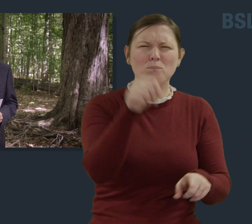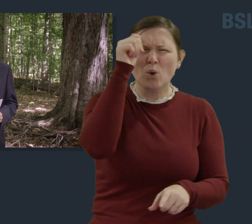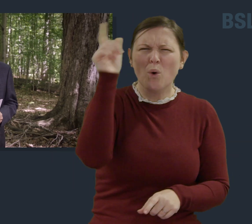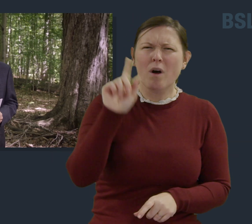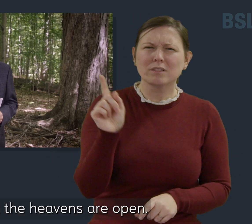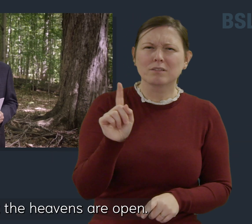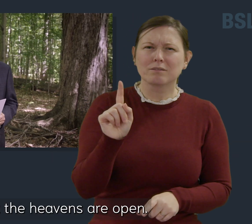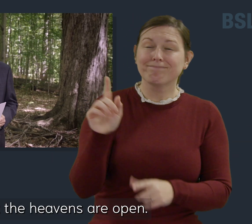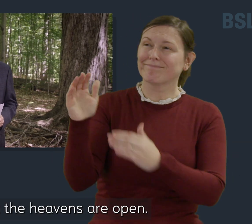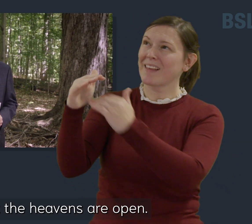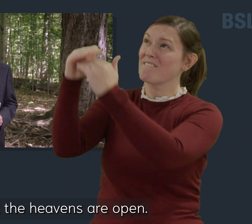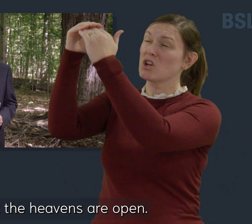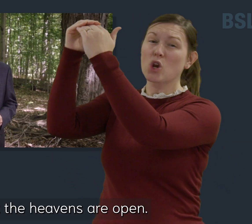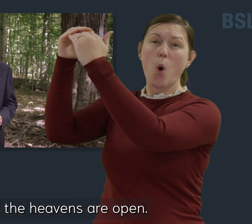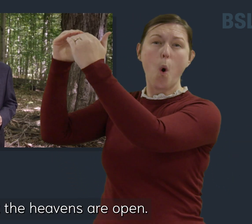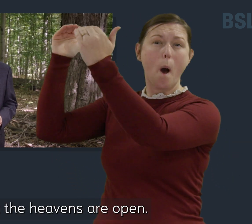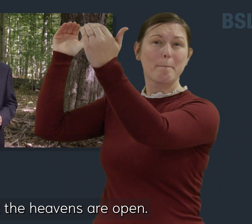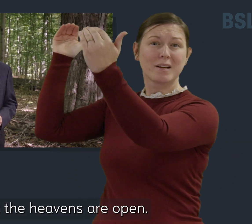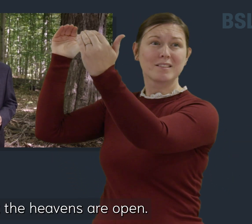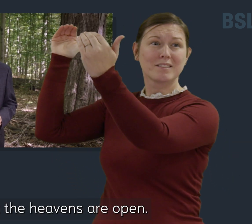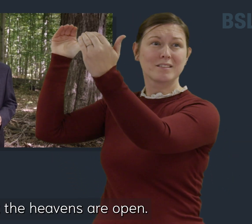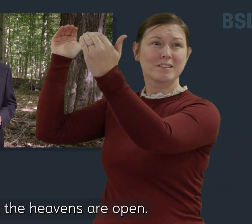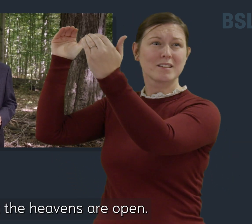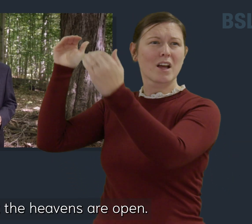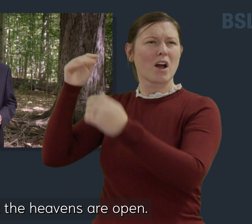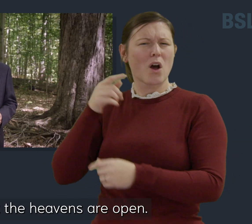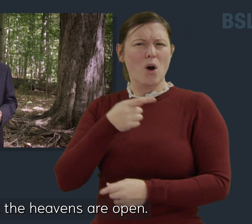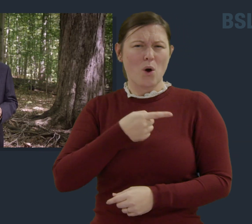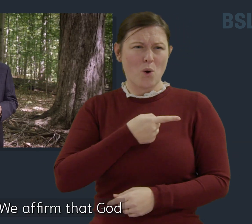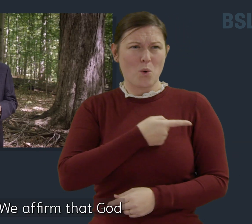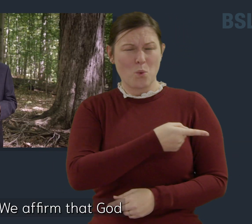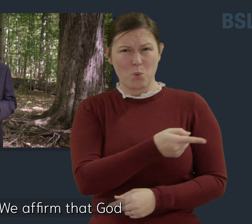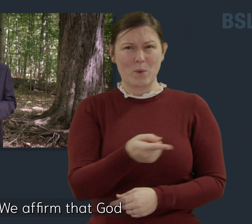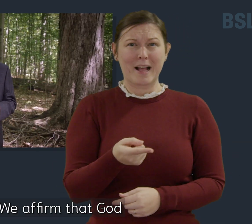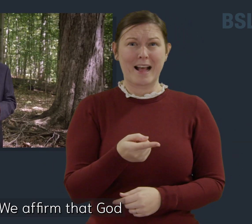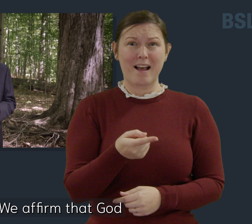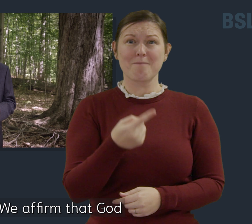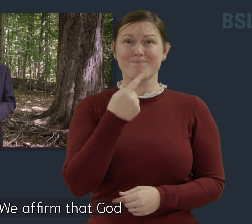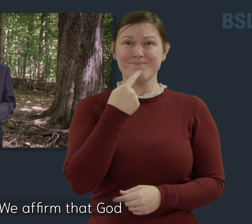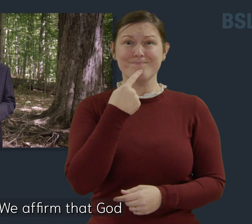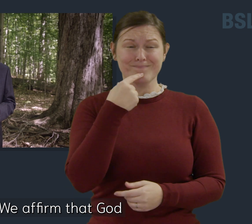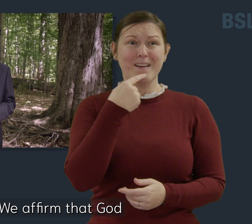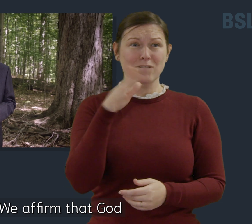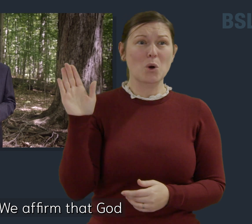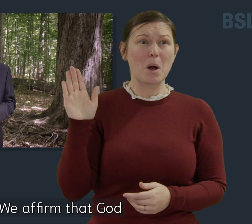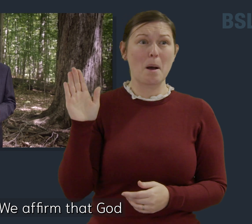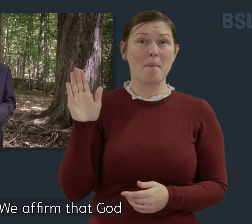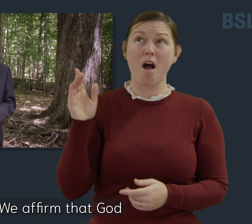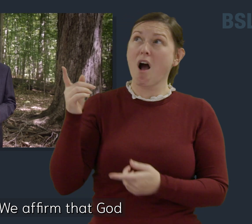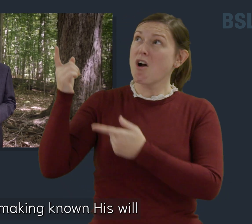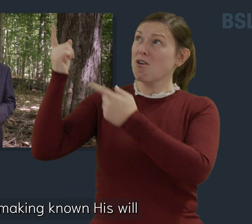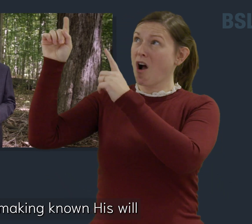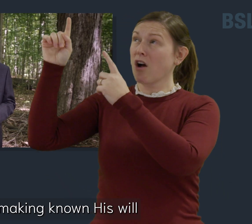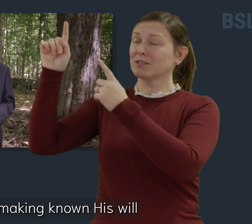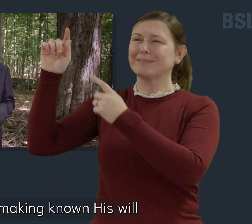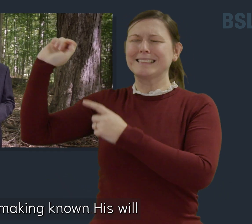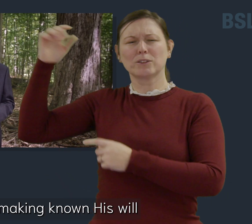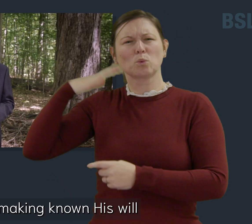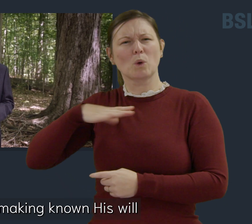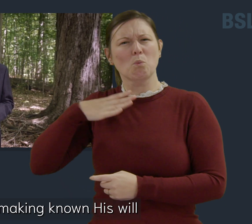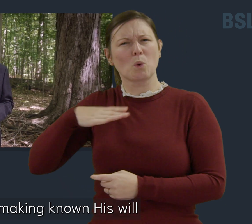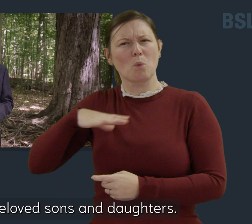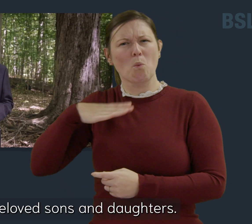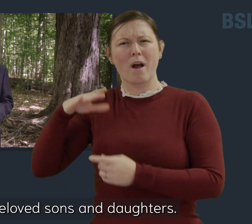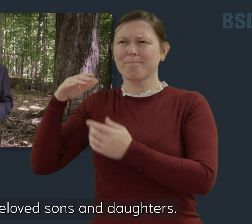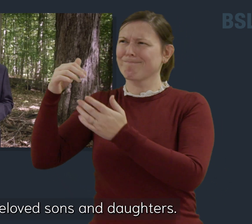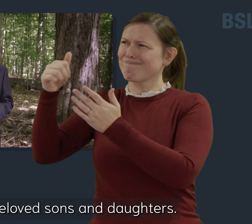do, that the heavens are open. We affirm that God is making known